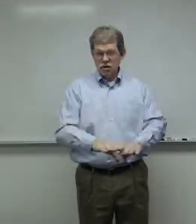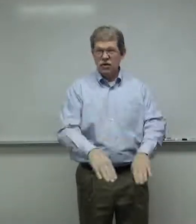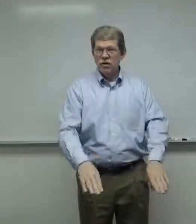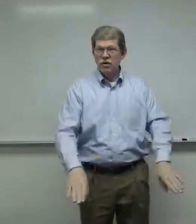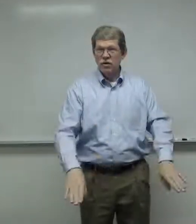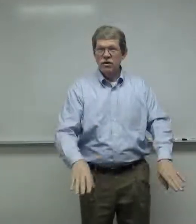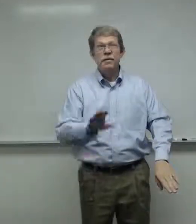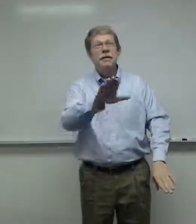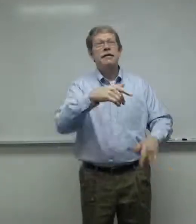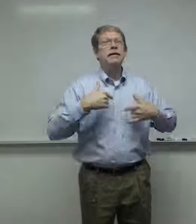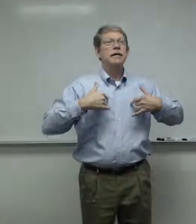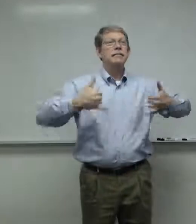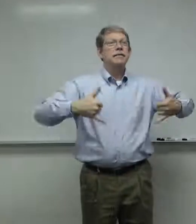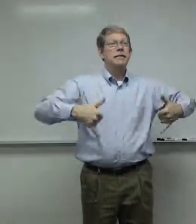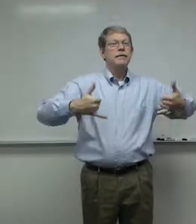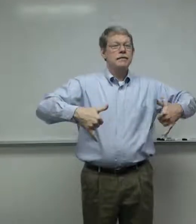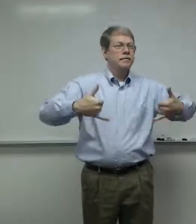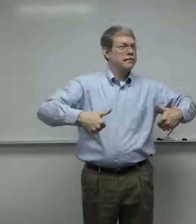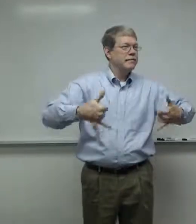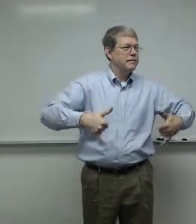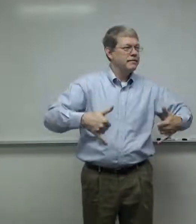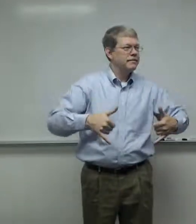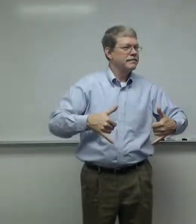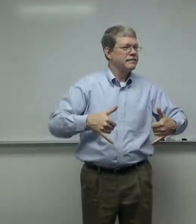Like little children, they play.